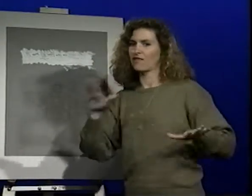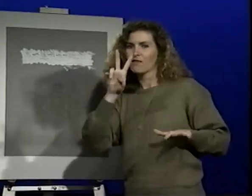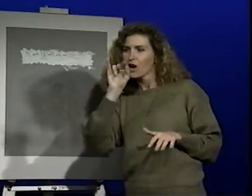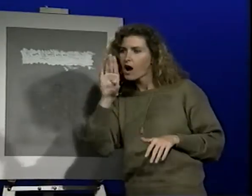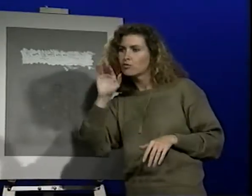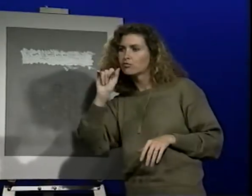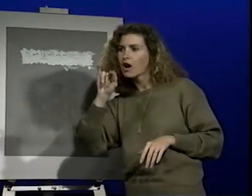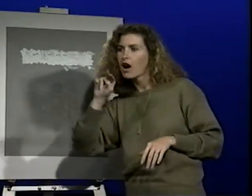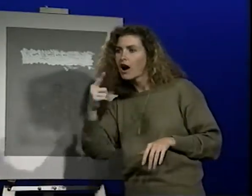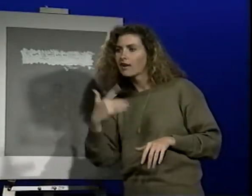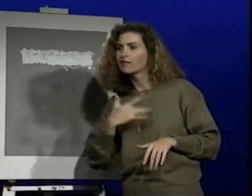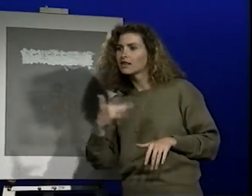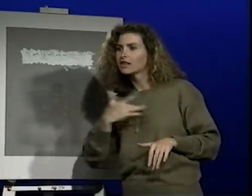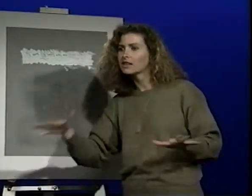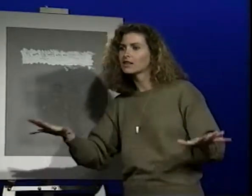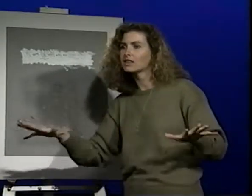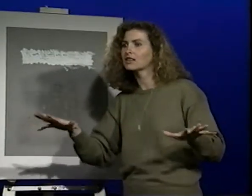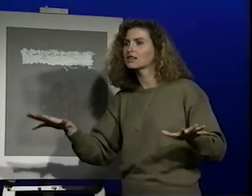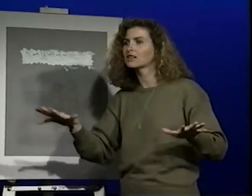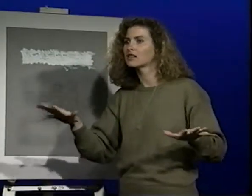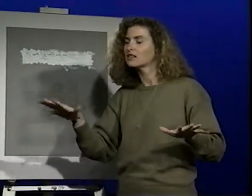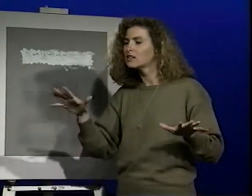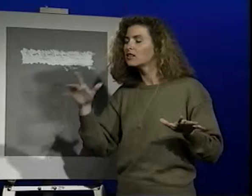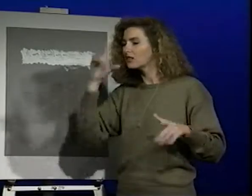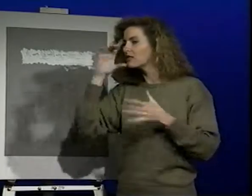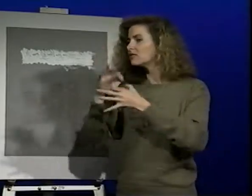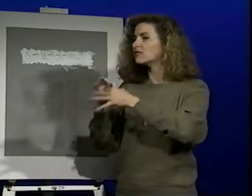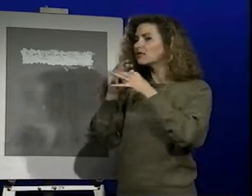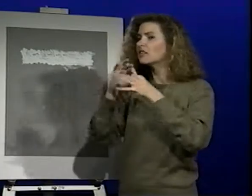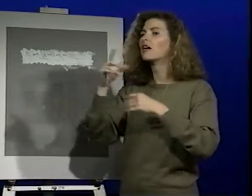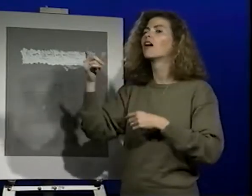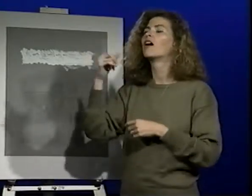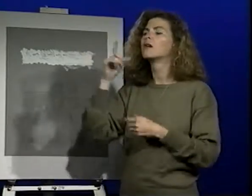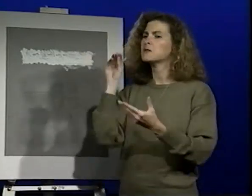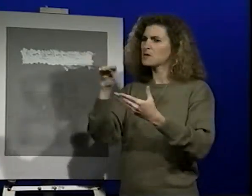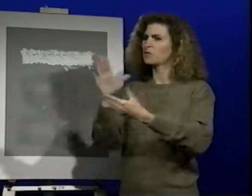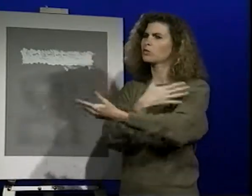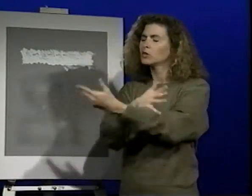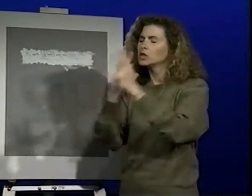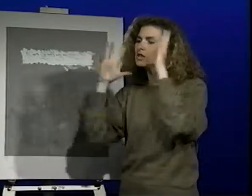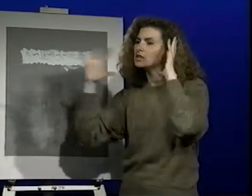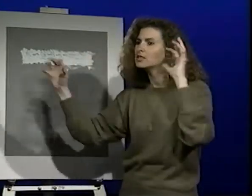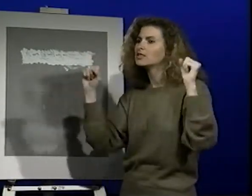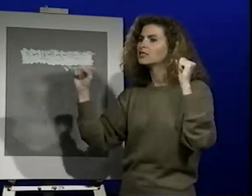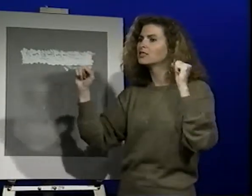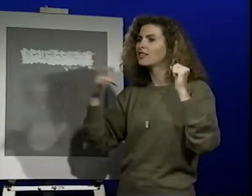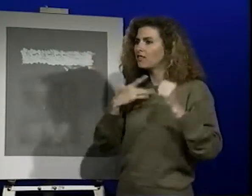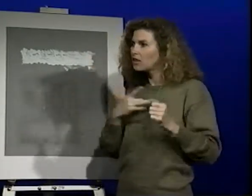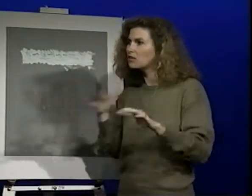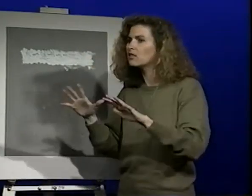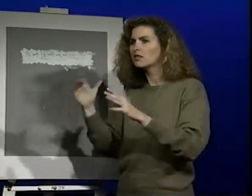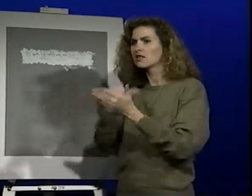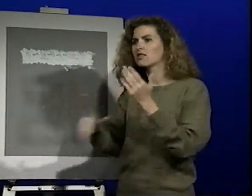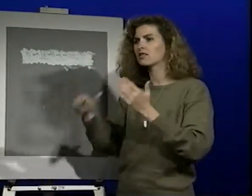And that percussion produced vibrations that they used to dance. And he felt a connection with the music and the